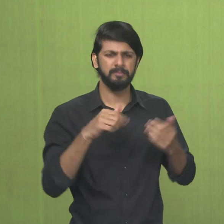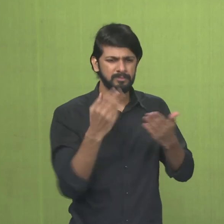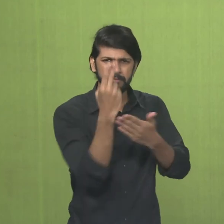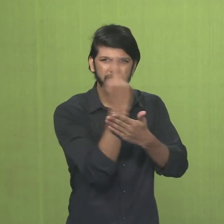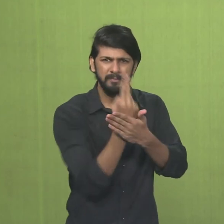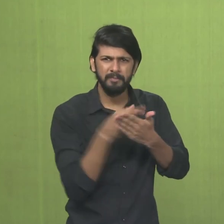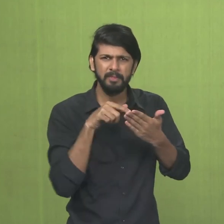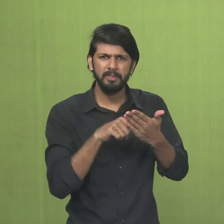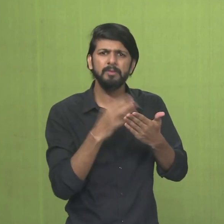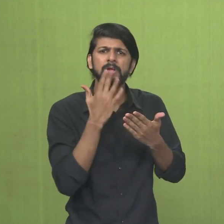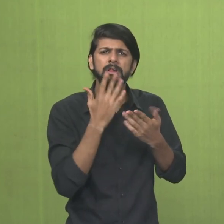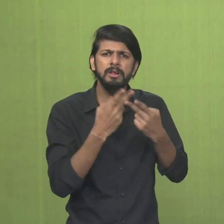Medium of painting is